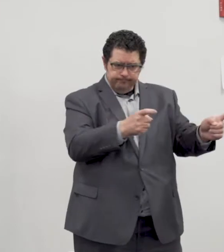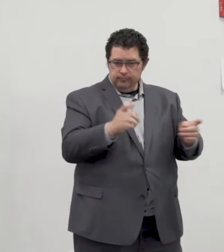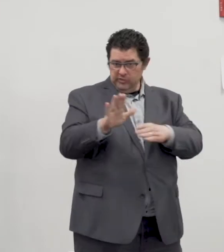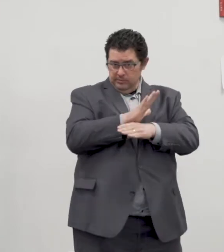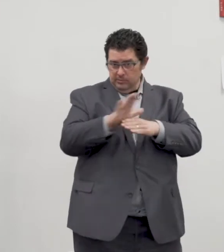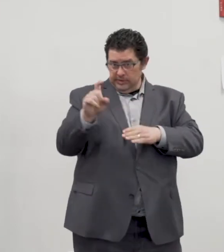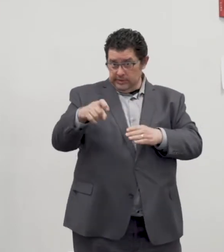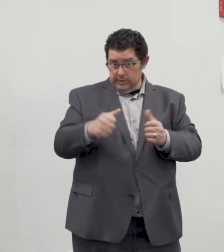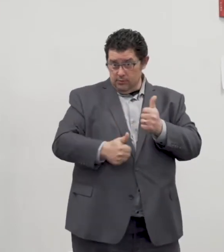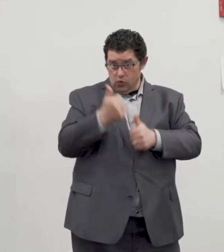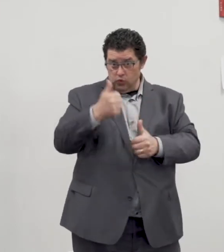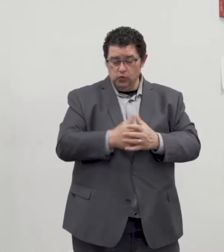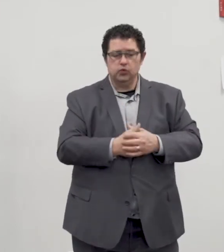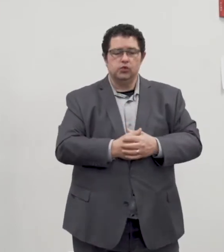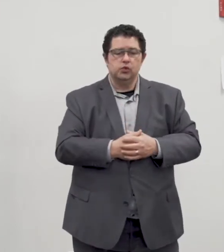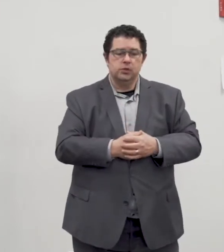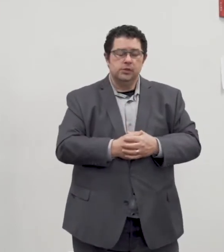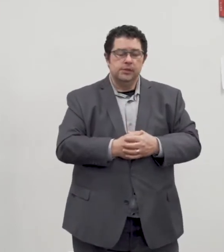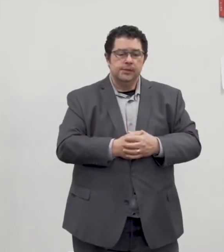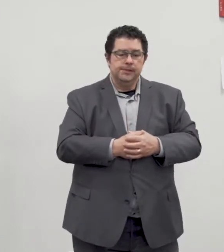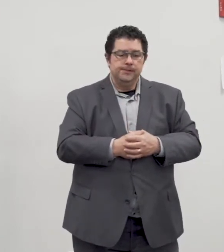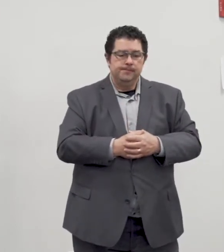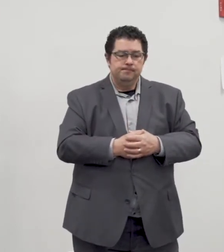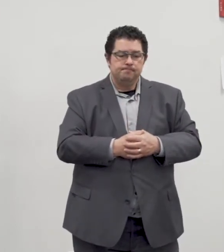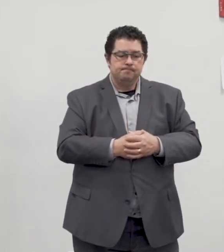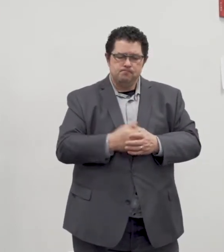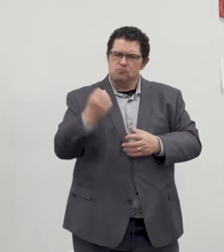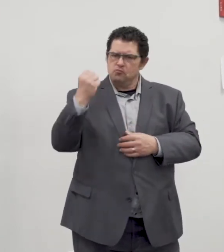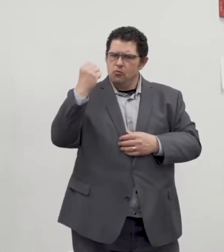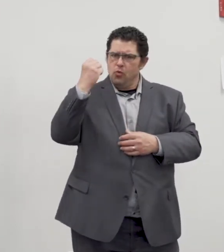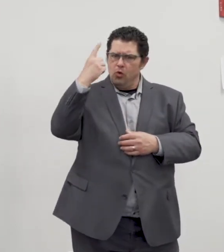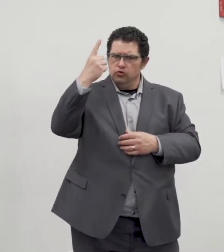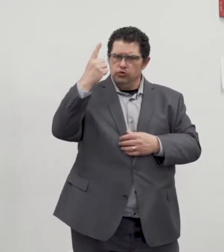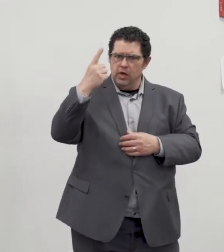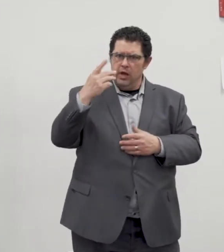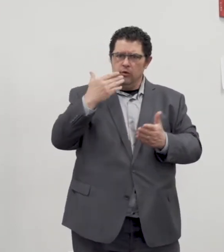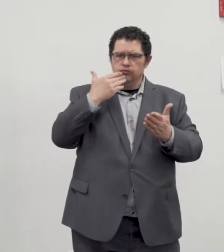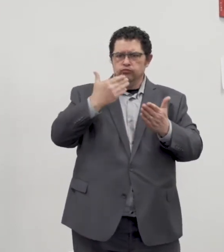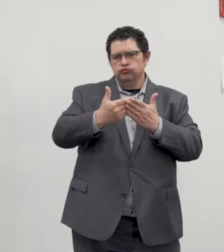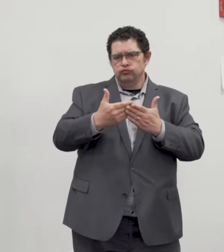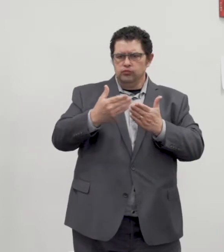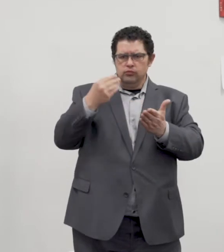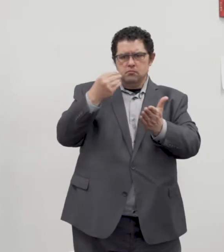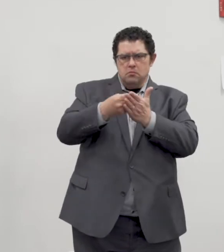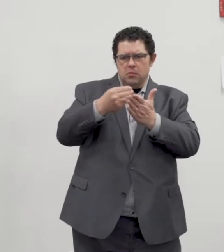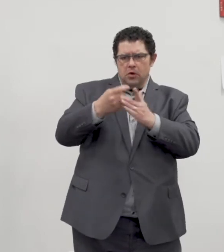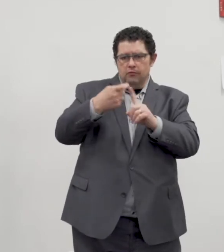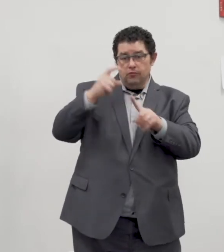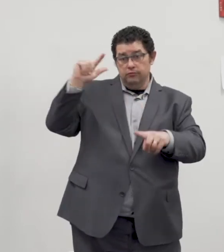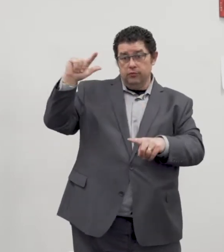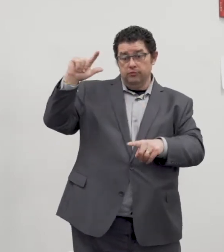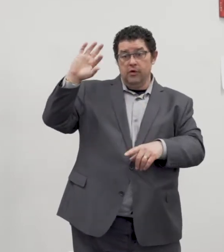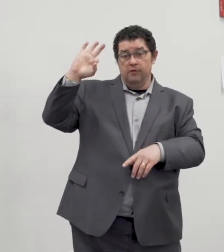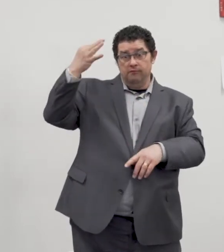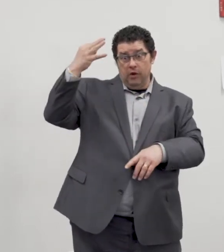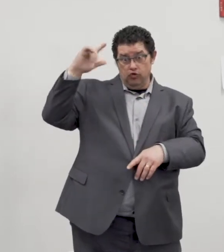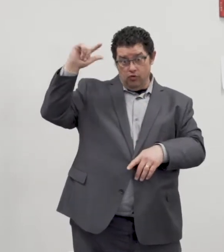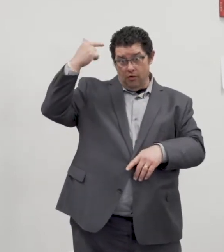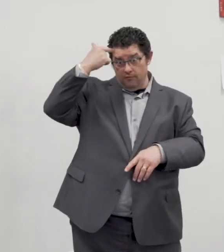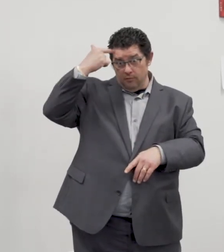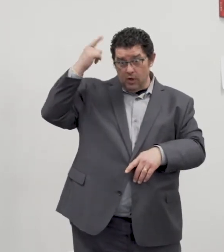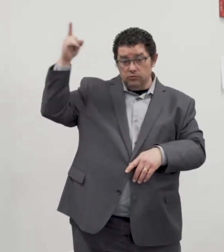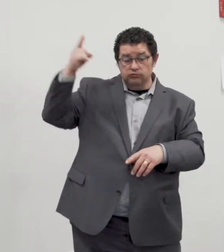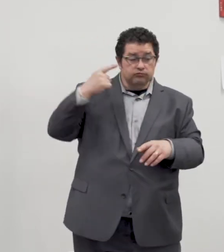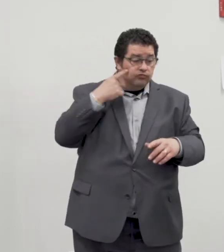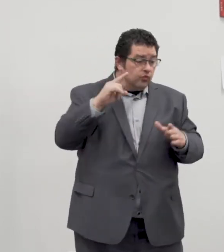We understand that there was significant stimulus federal money offered to our business community and our large employers and small